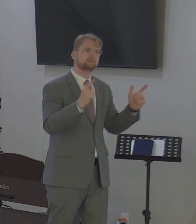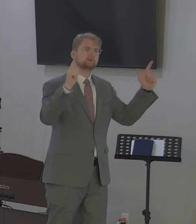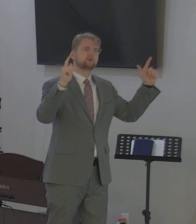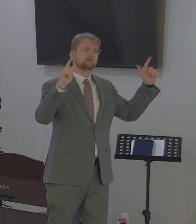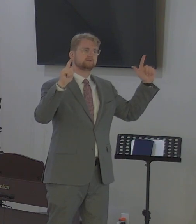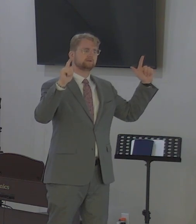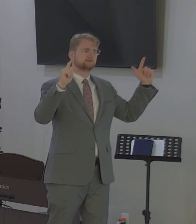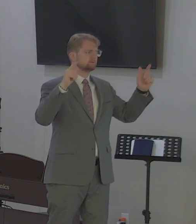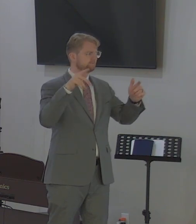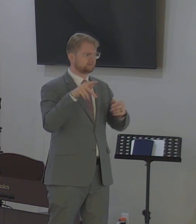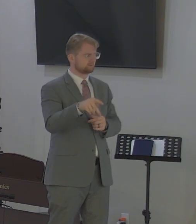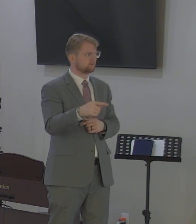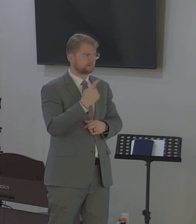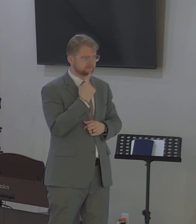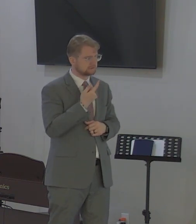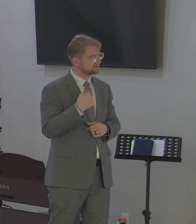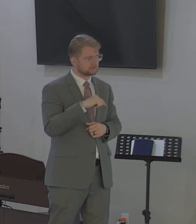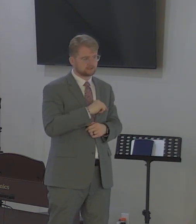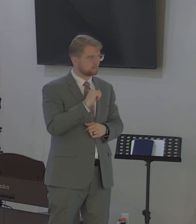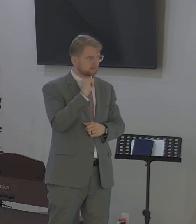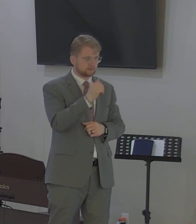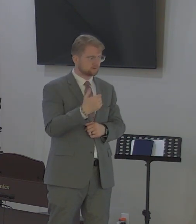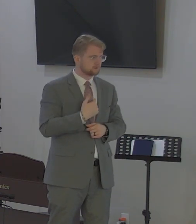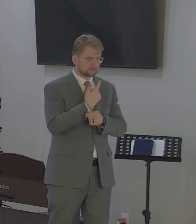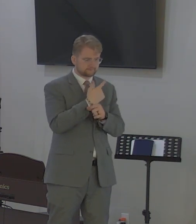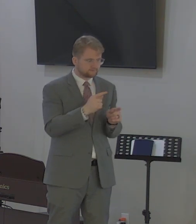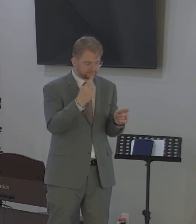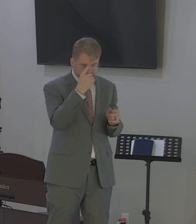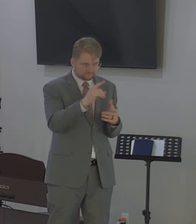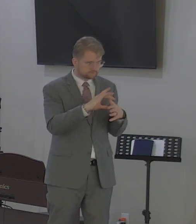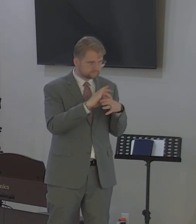Now, Paul says we don't have liberty for the occasion of our flesh,